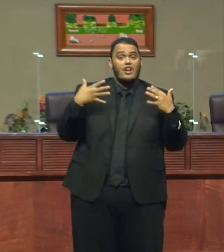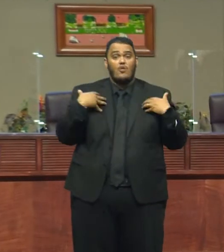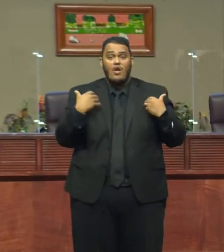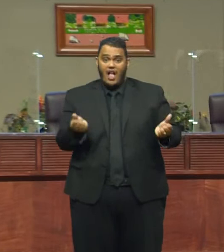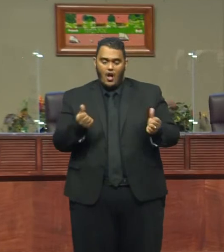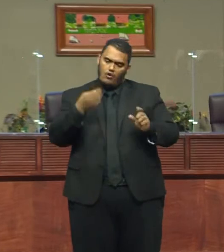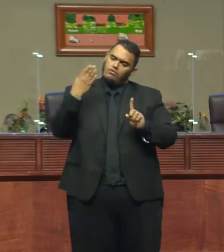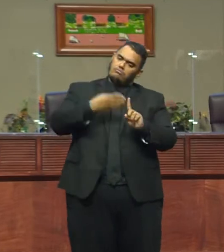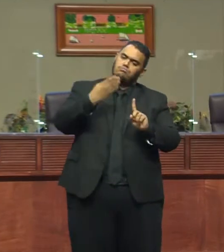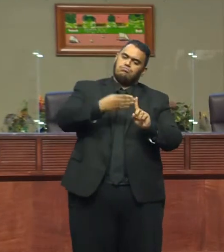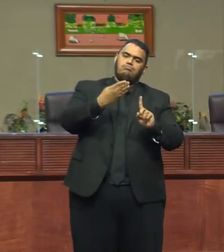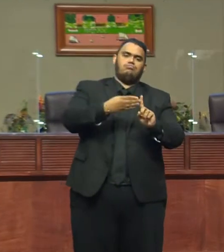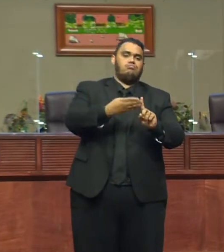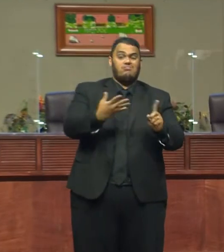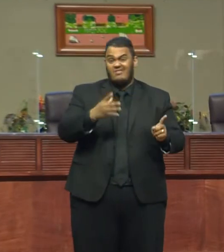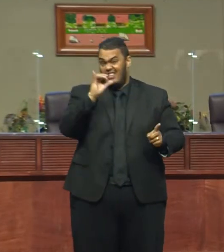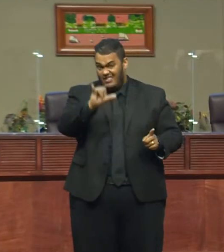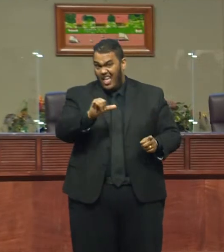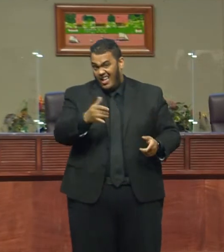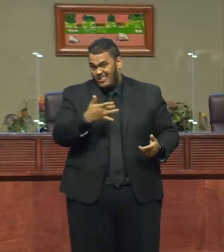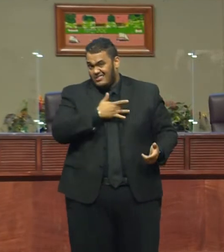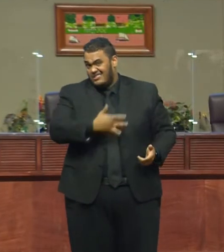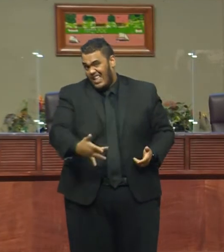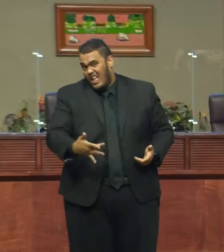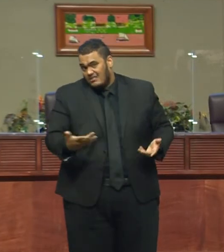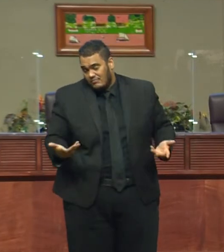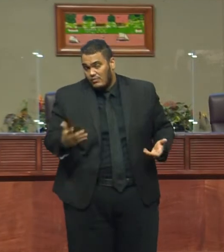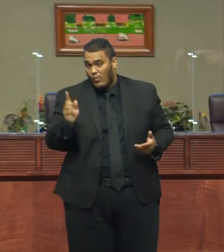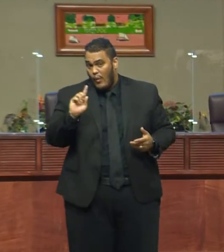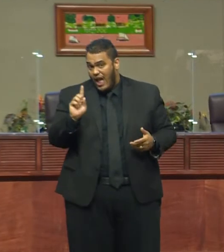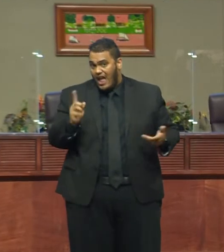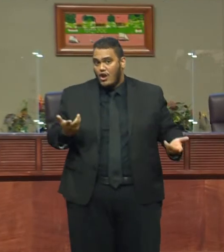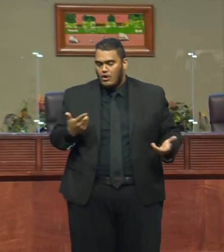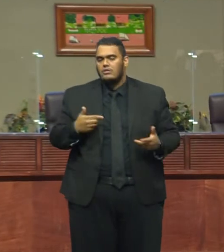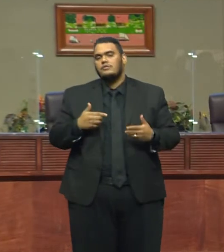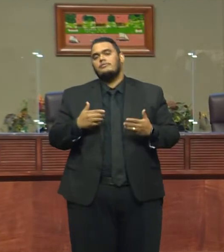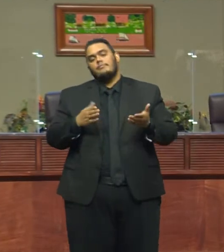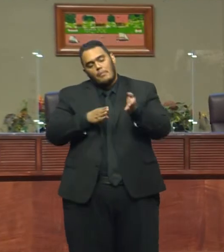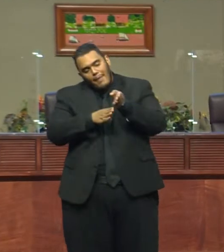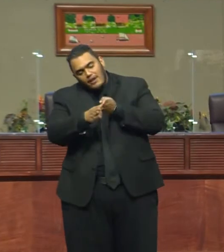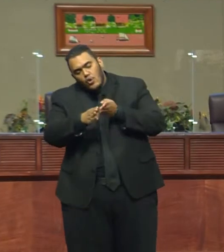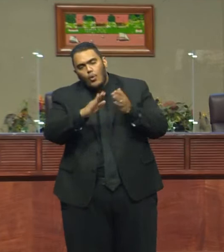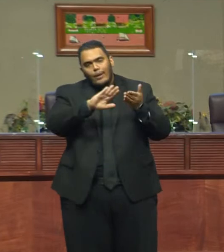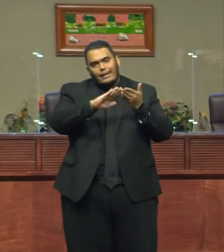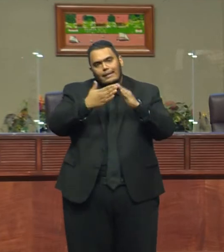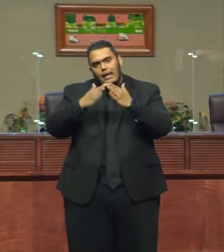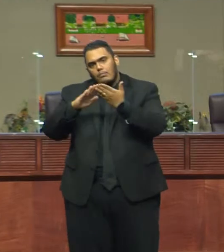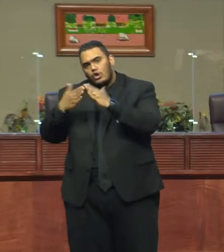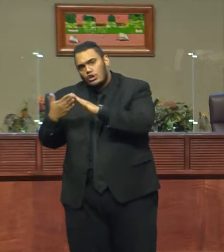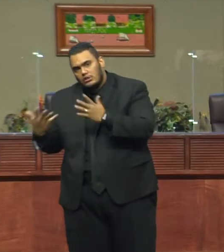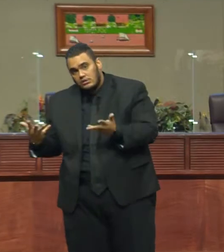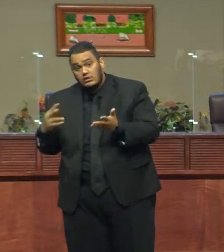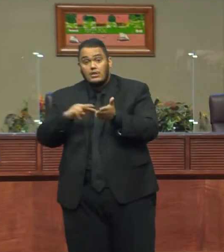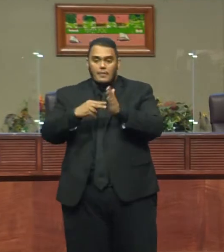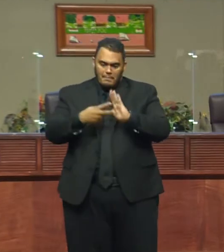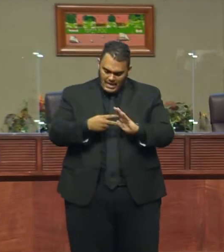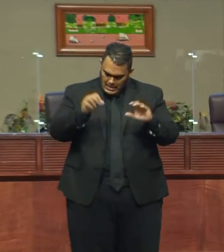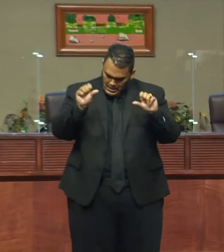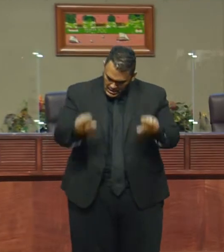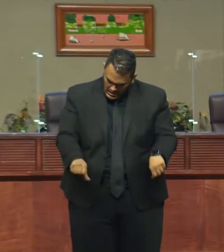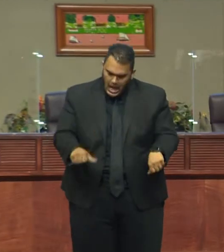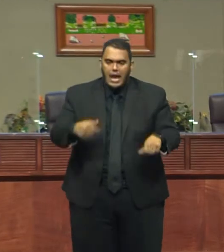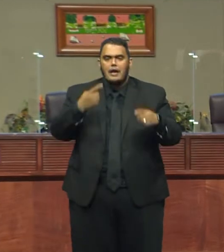in minority neighborhoods. And so they believe that they will be able to more efficiently address